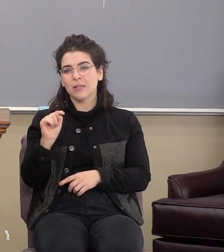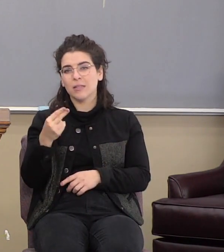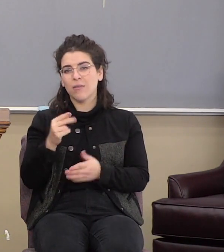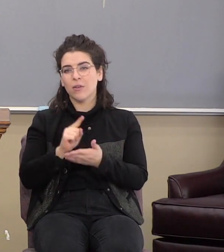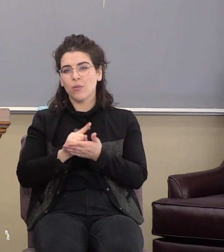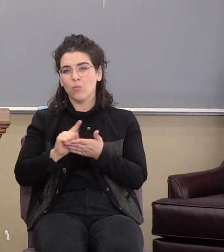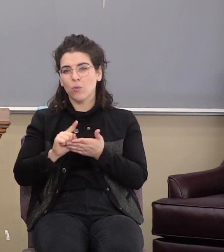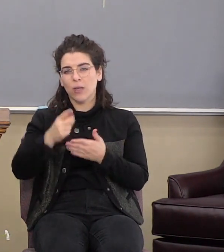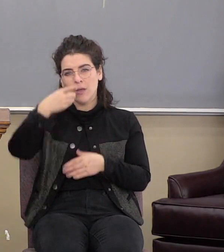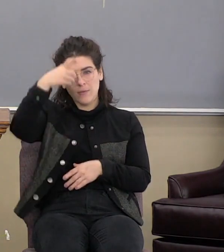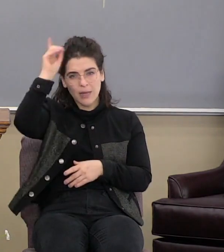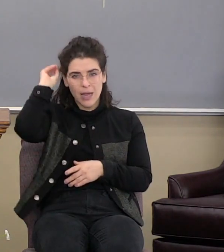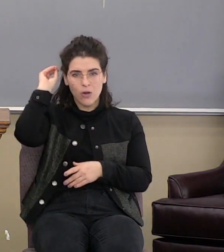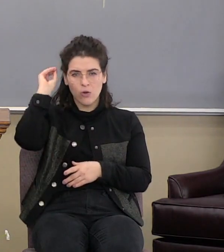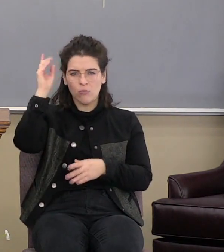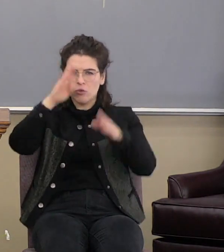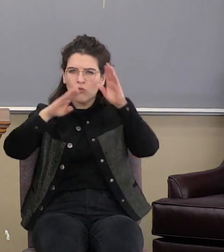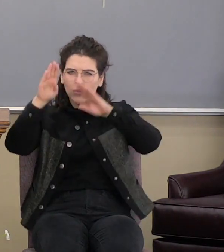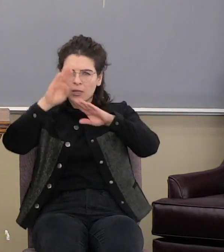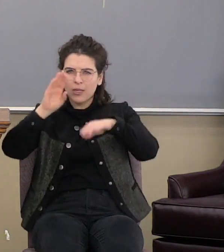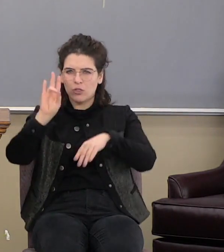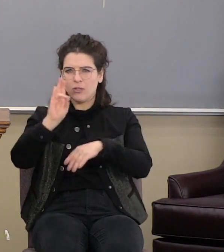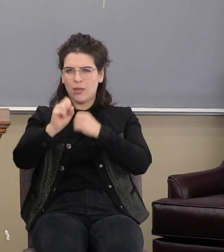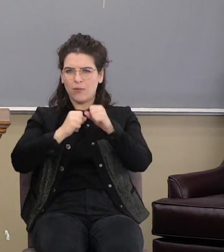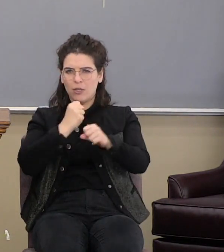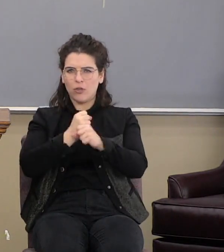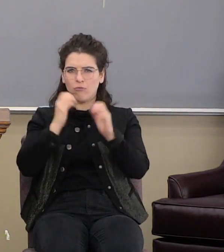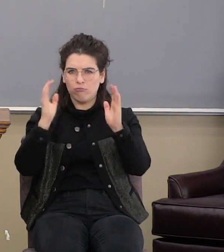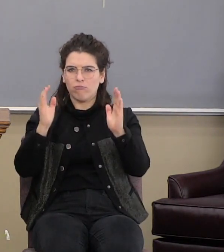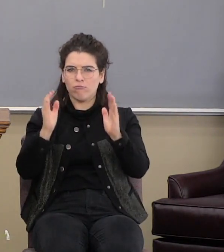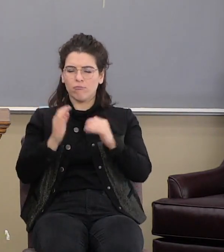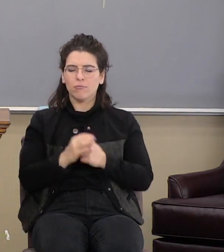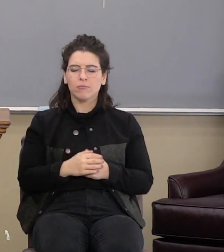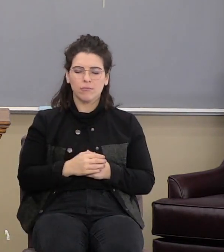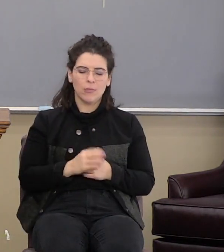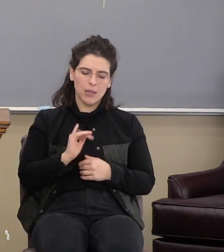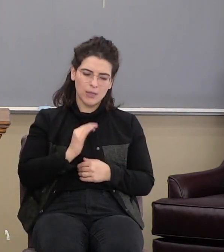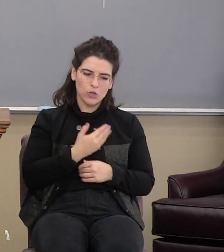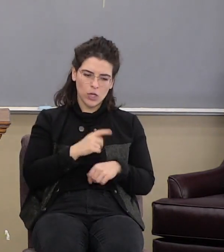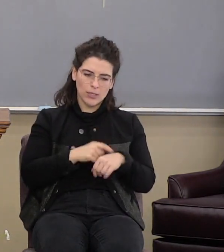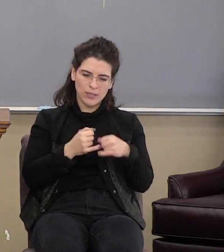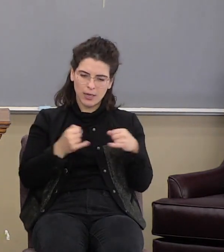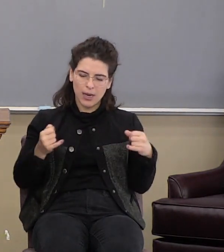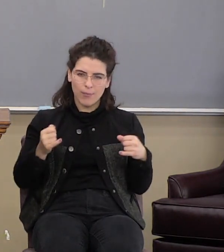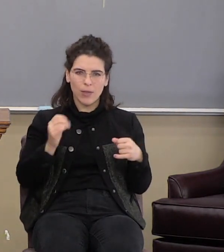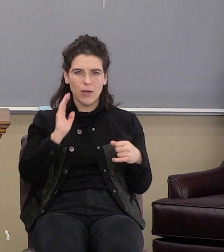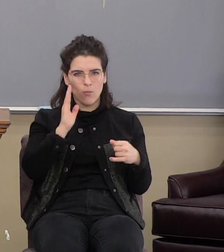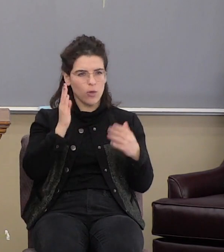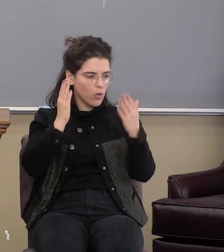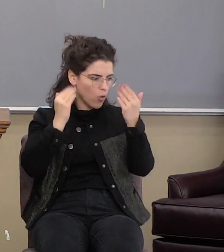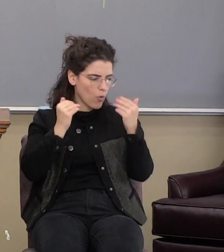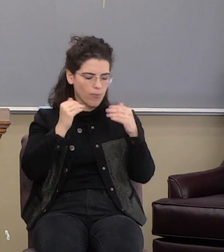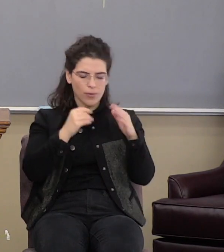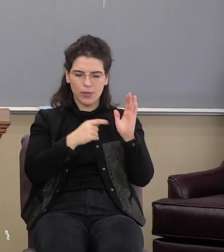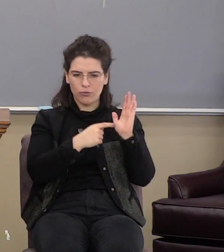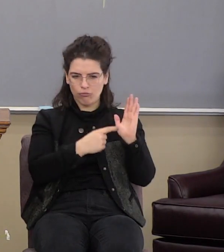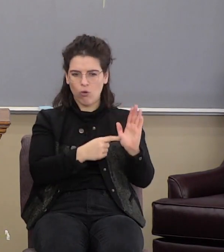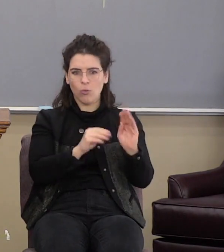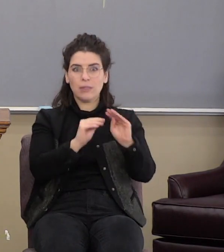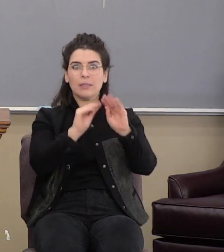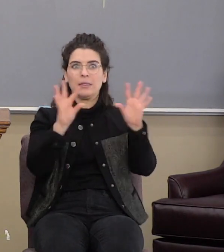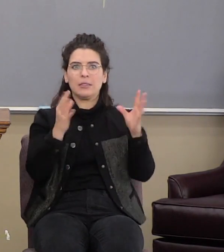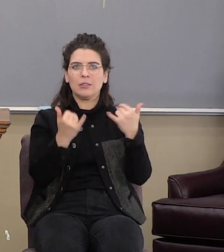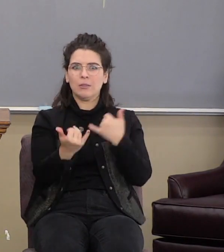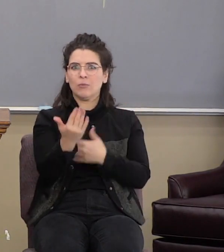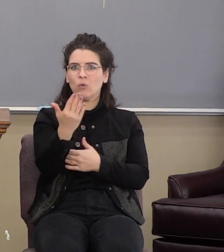okay? So that's the timeline that we're going to hopefully try to lay it all out this morning, okay? Now,